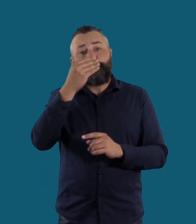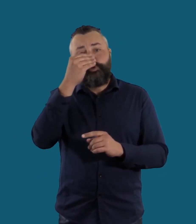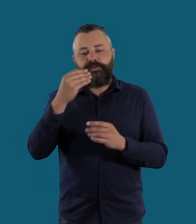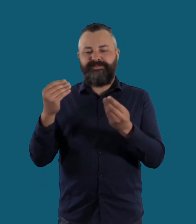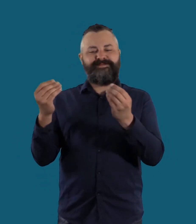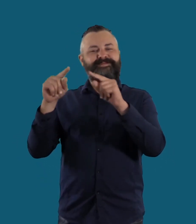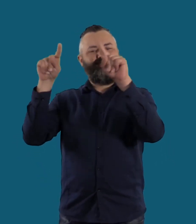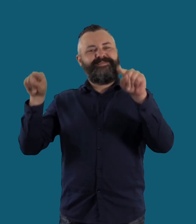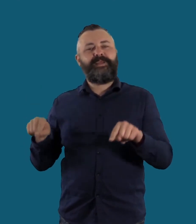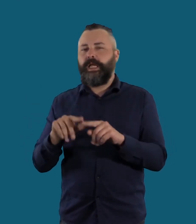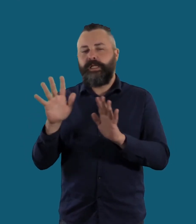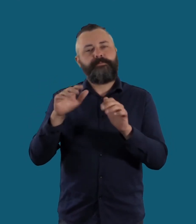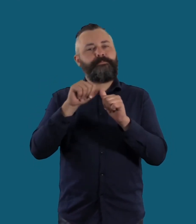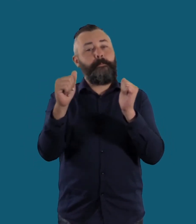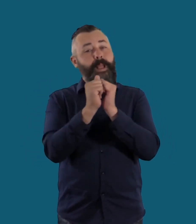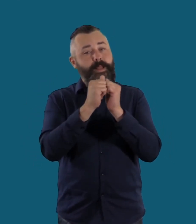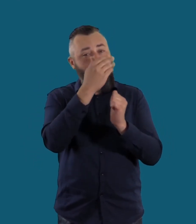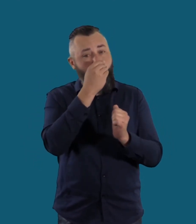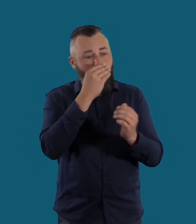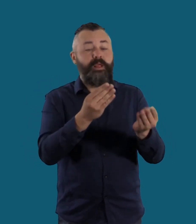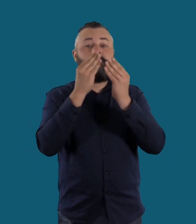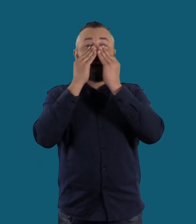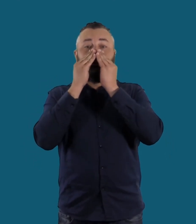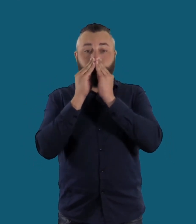Use disposable tissues and throw them away after using them.